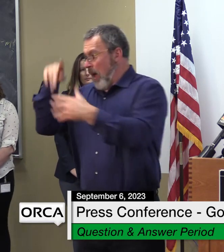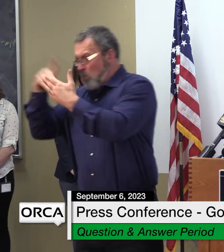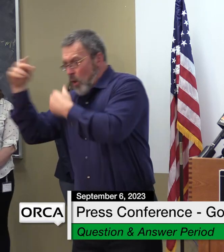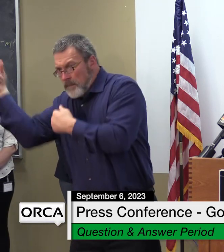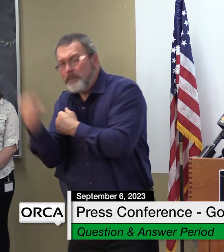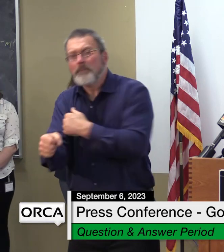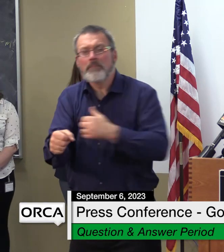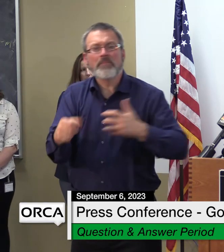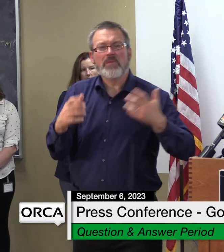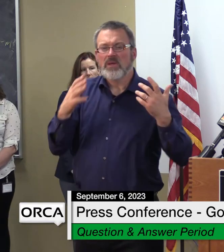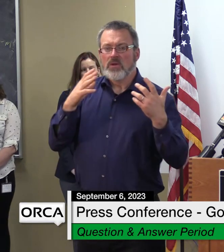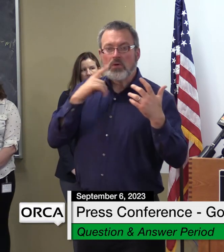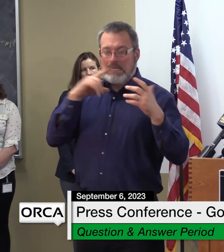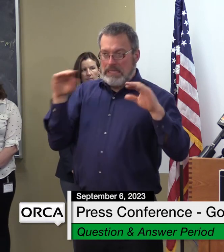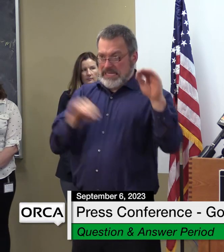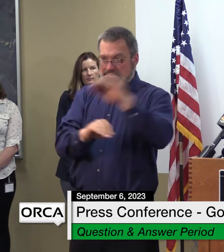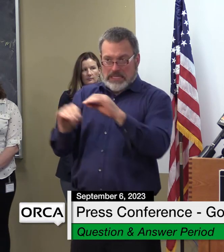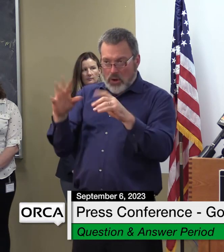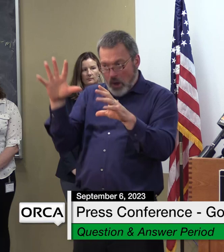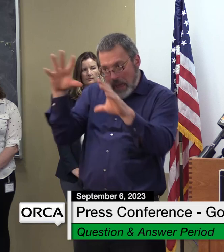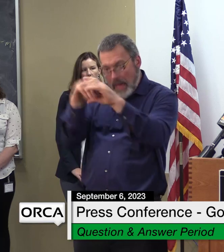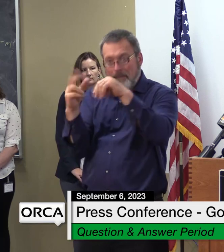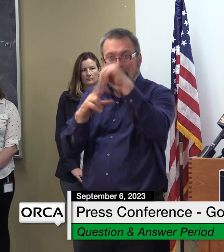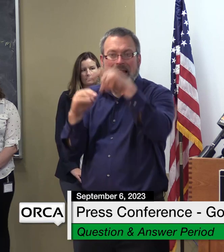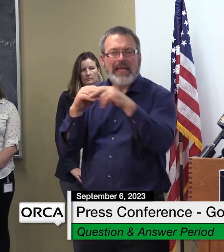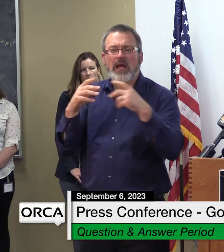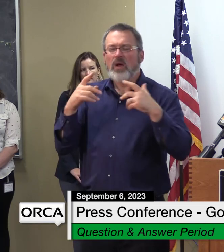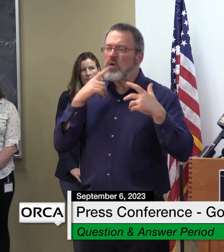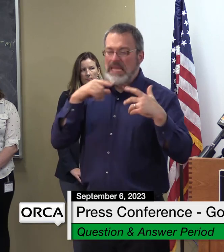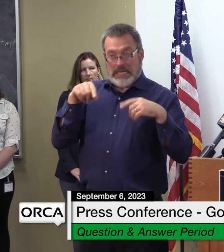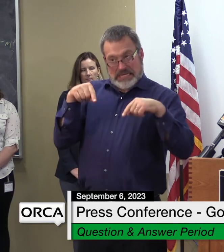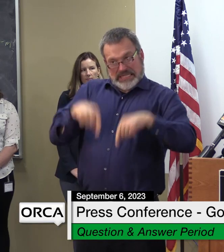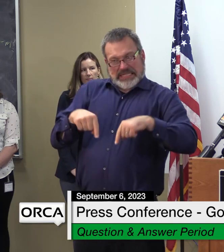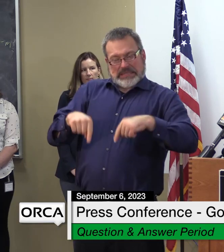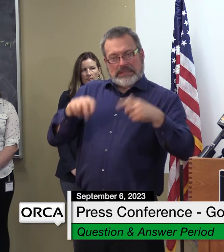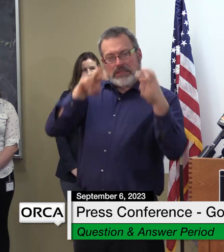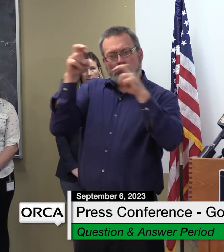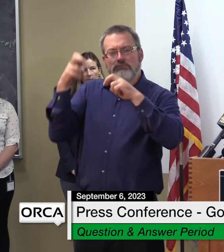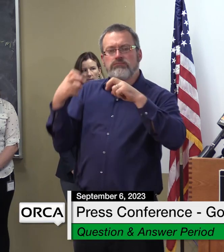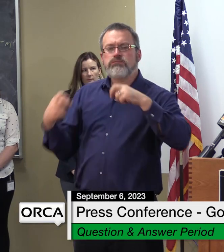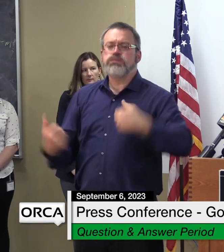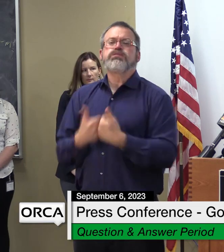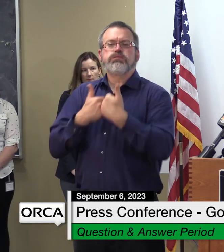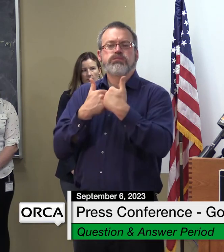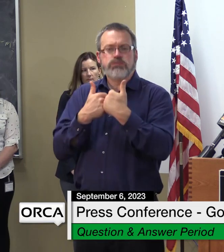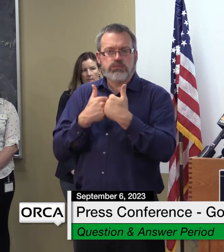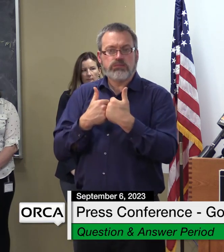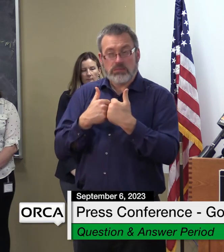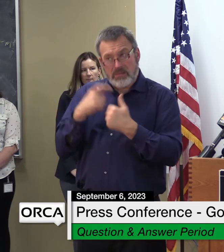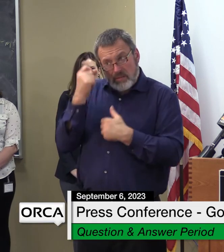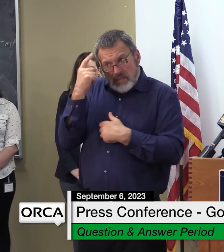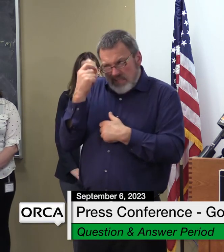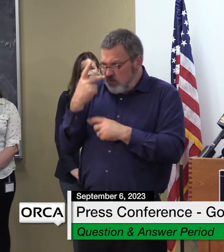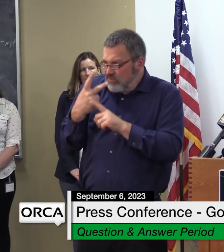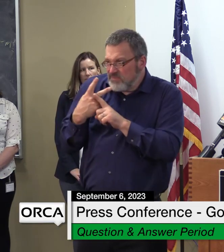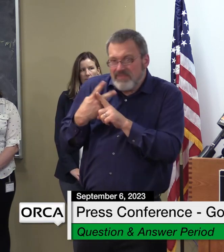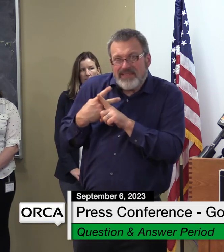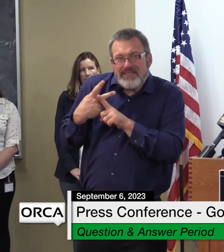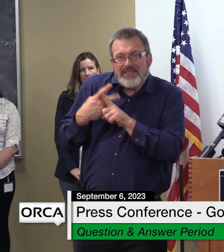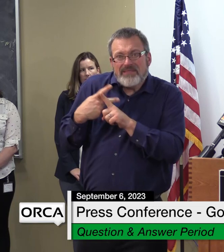and it's been difficult. But as a reminder, this has been, it's been 2 months, too long months for